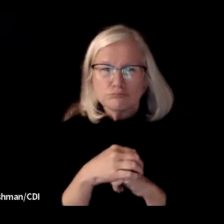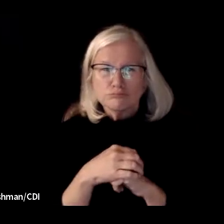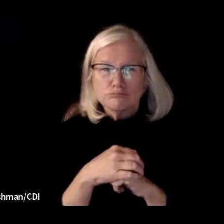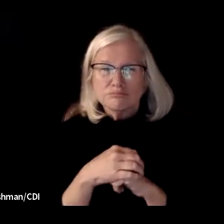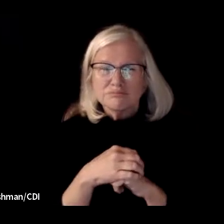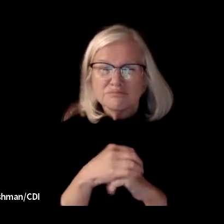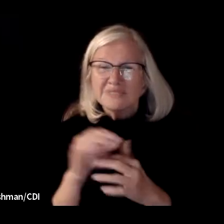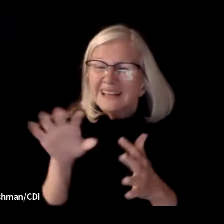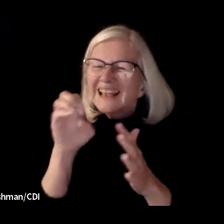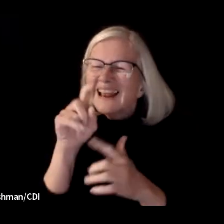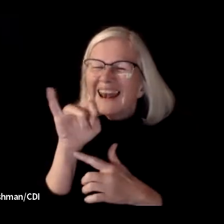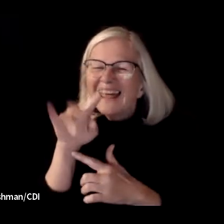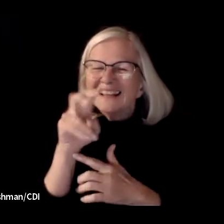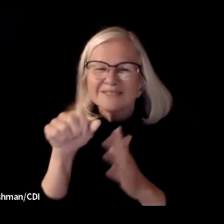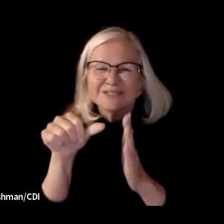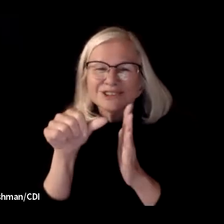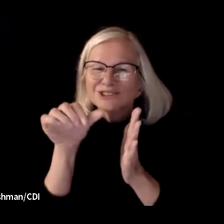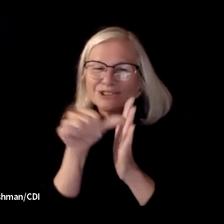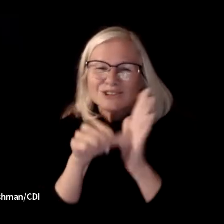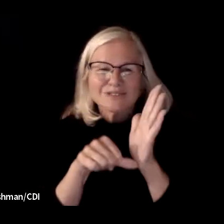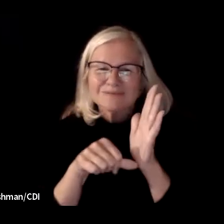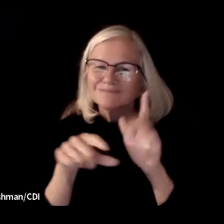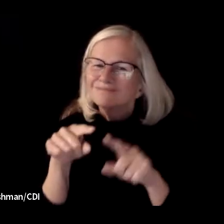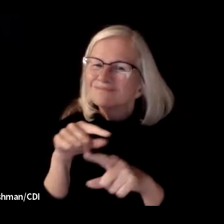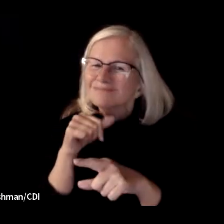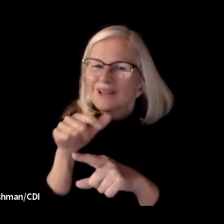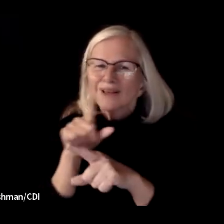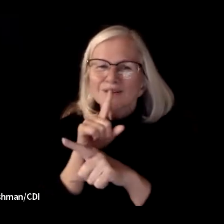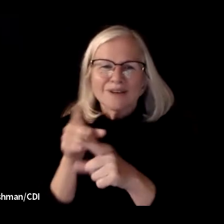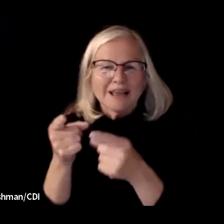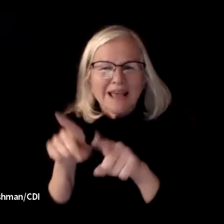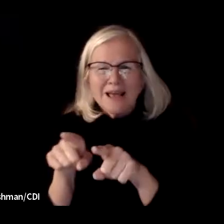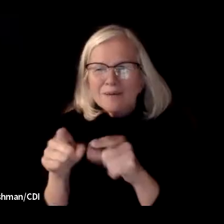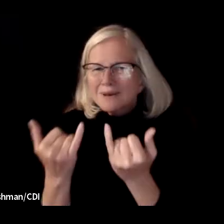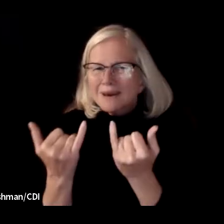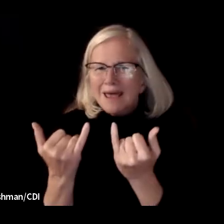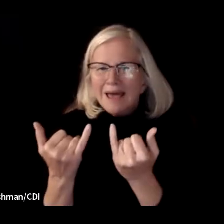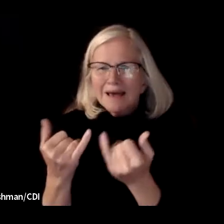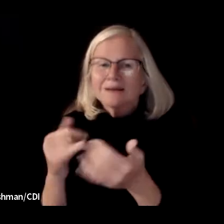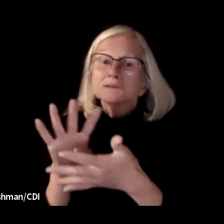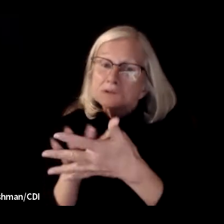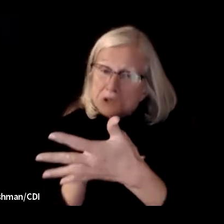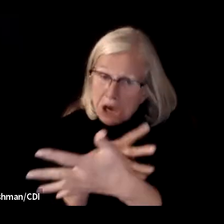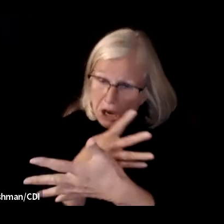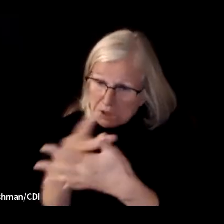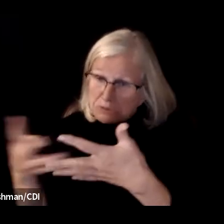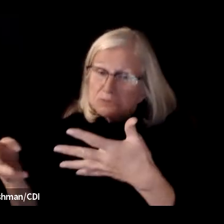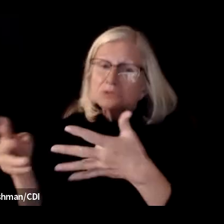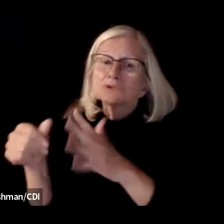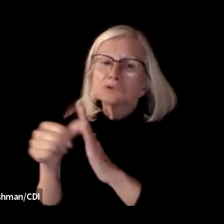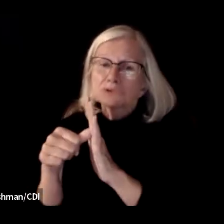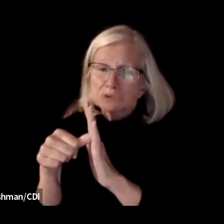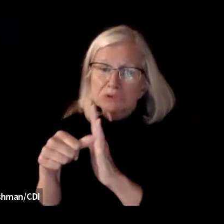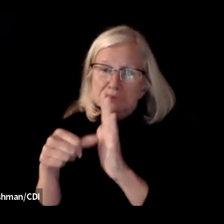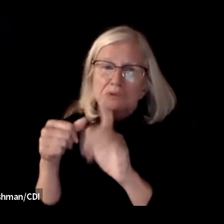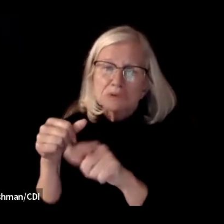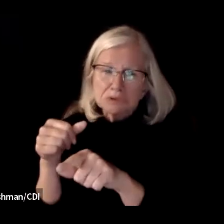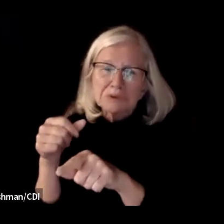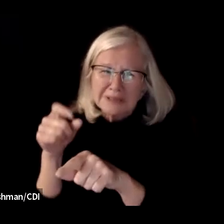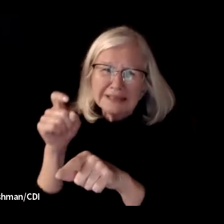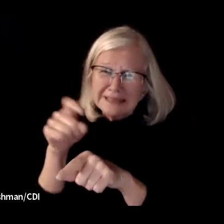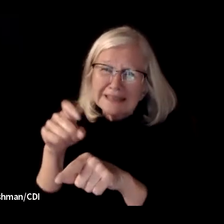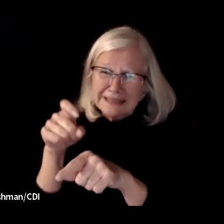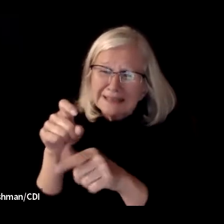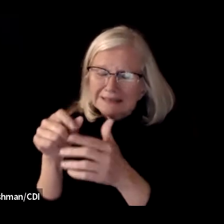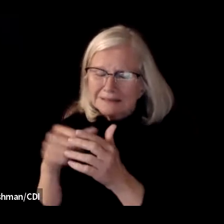that isn't really done in hospitals. Elective is just scheduled surgery that has to be done sometime. And so I think one of the things that we've said a couple